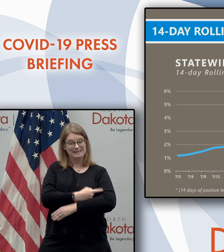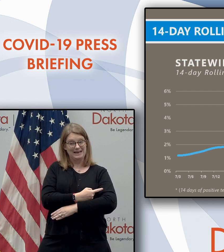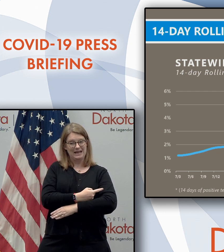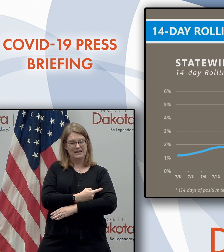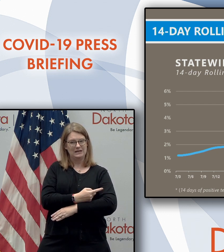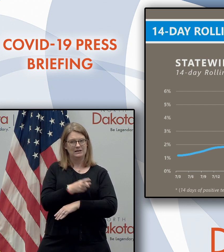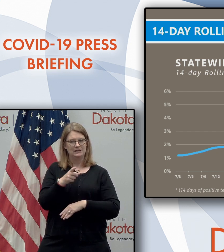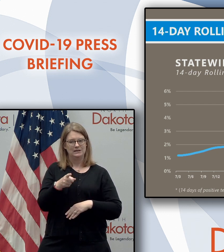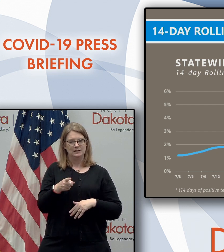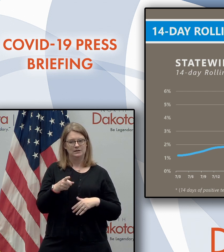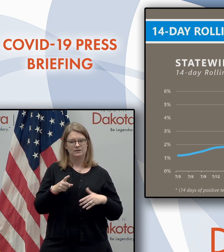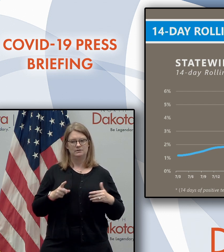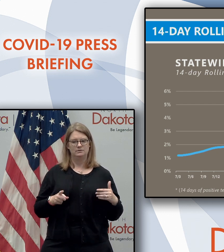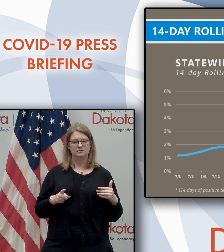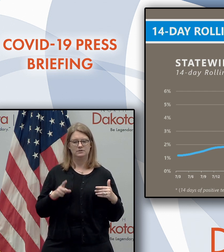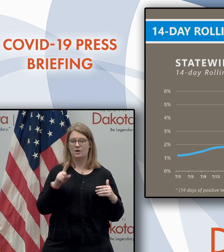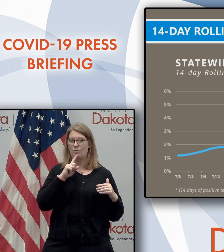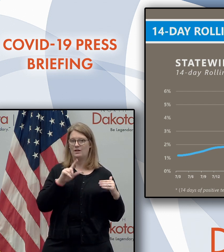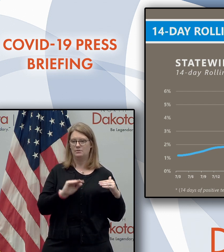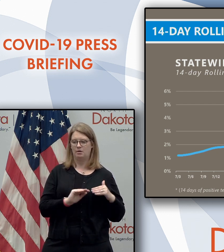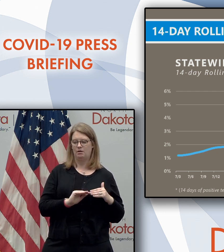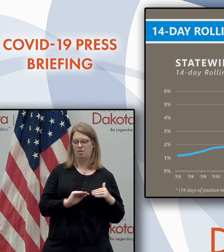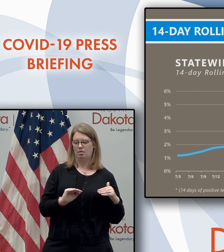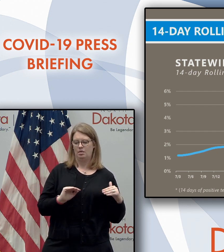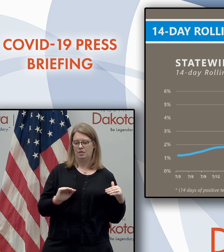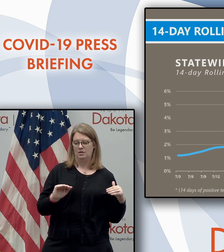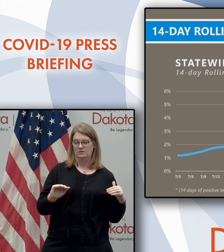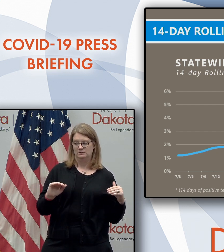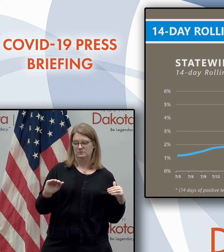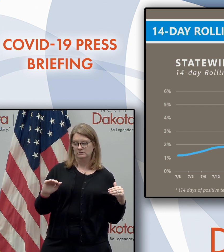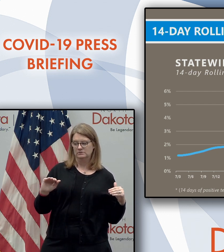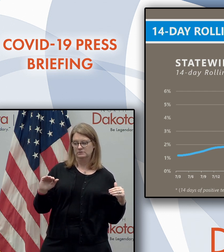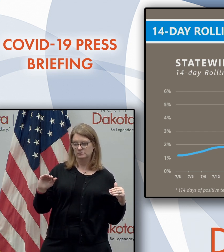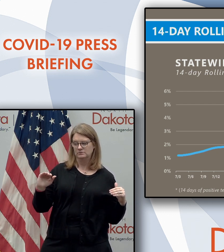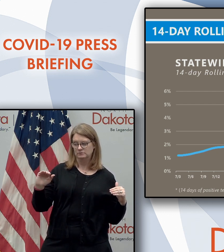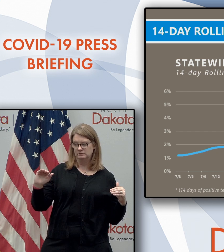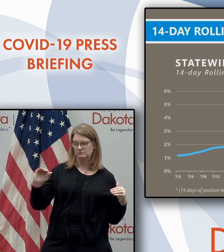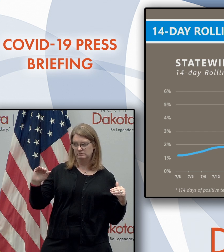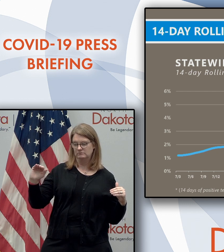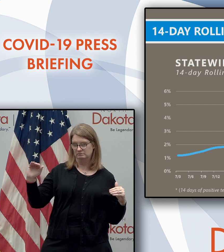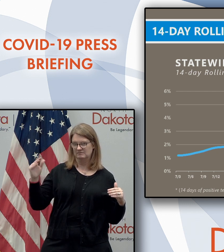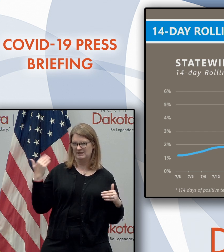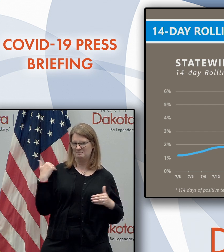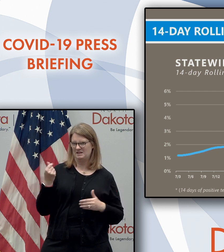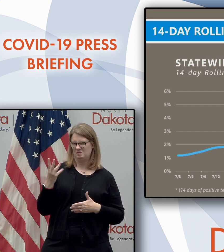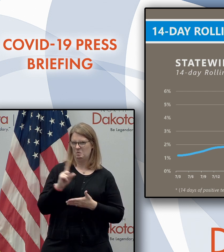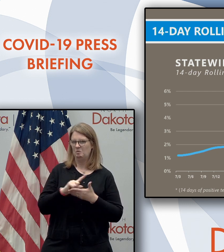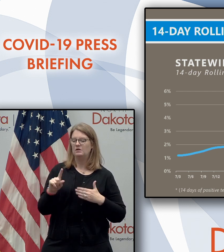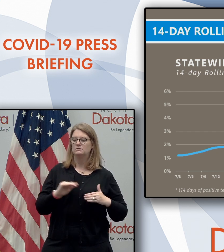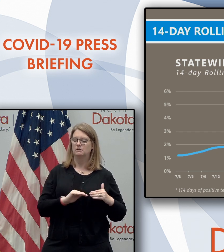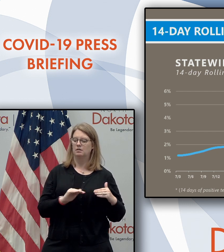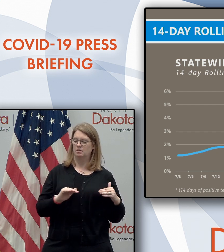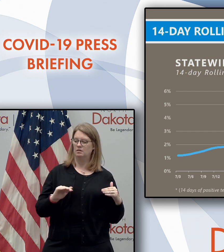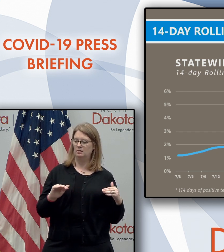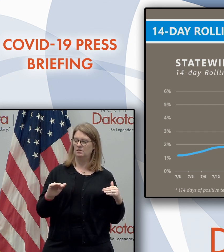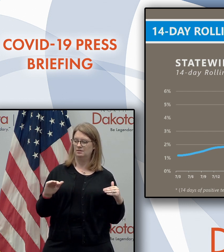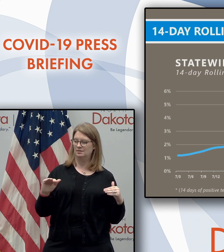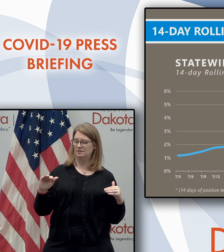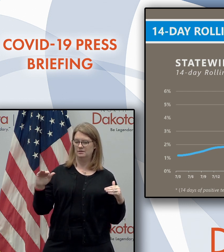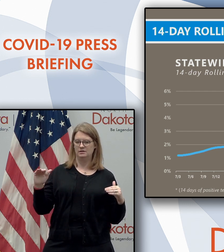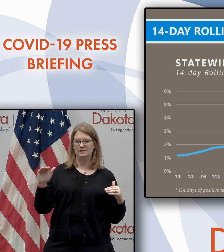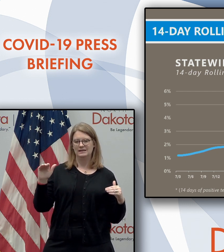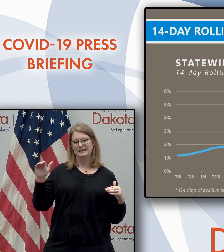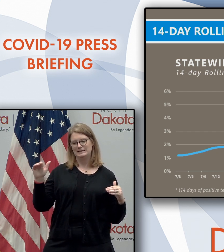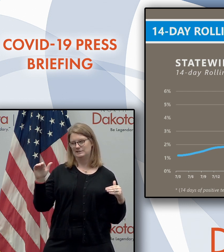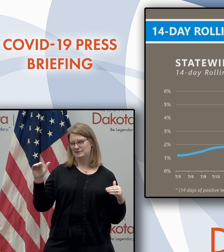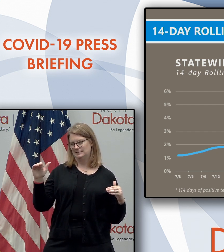also been increasing over the past couple of weeks. It's just a sort of flat